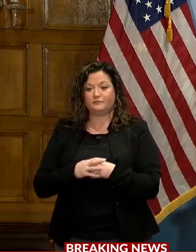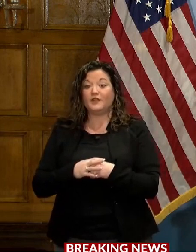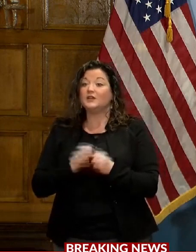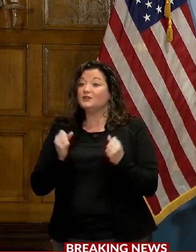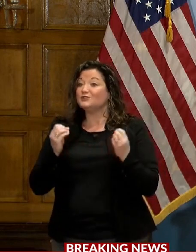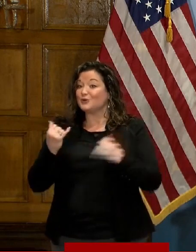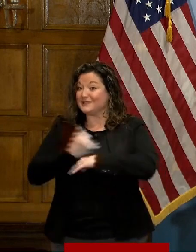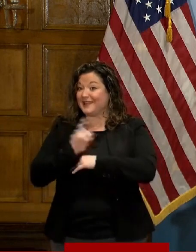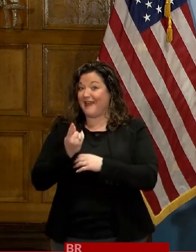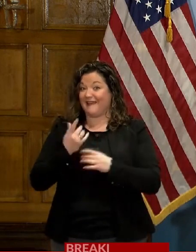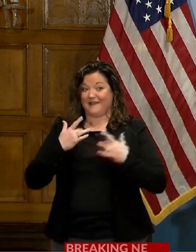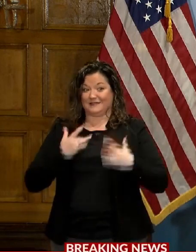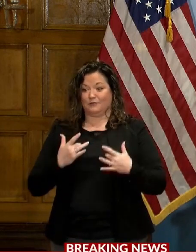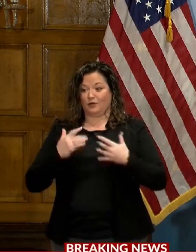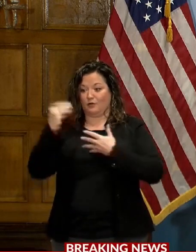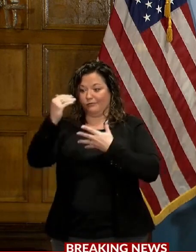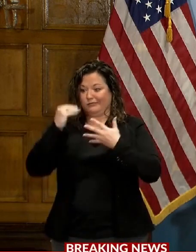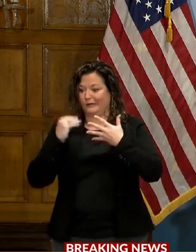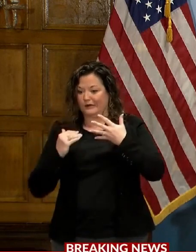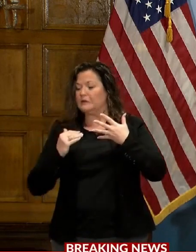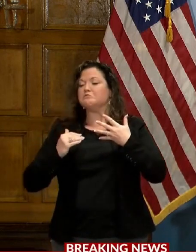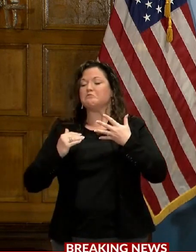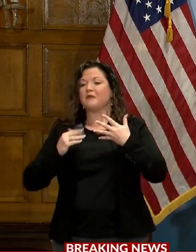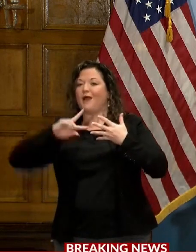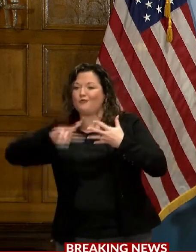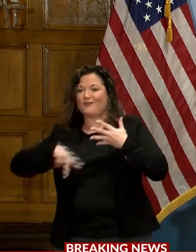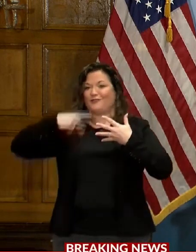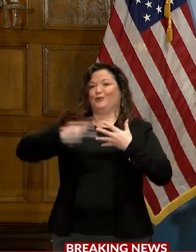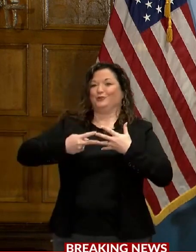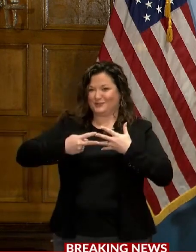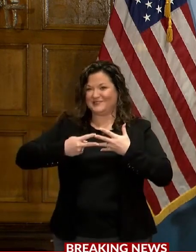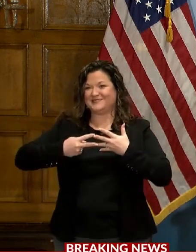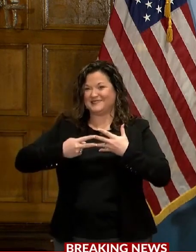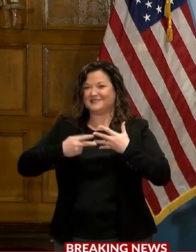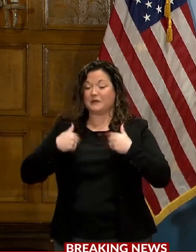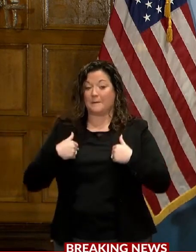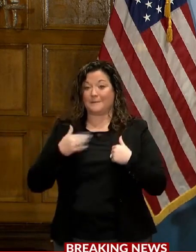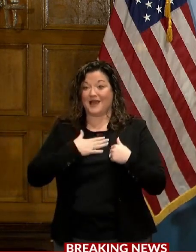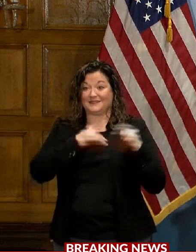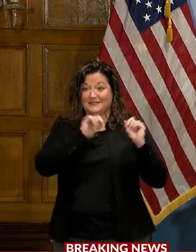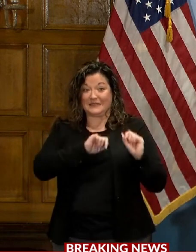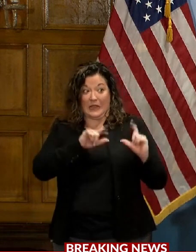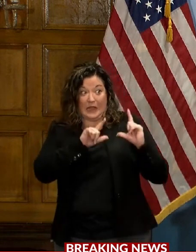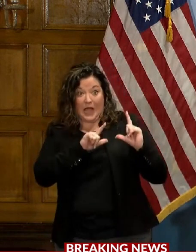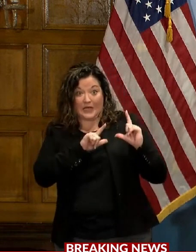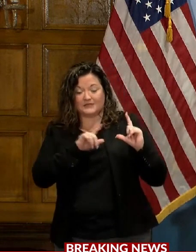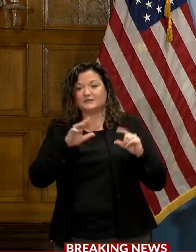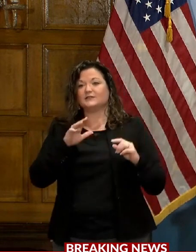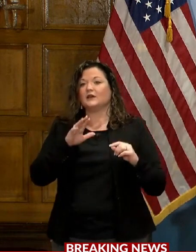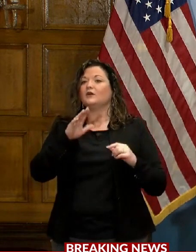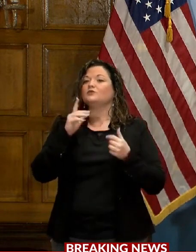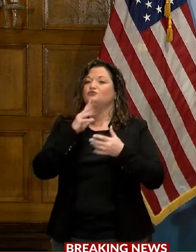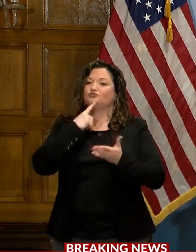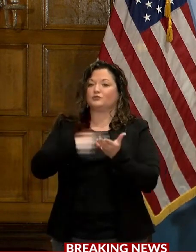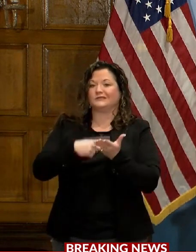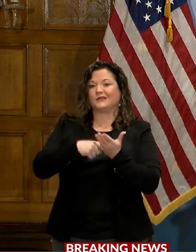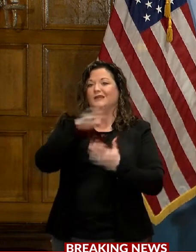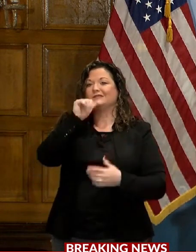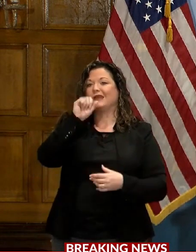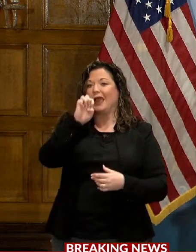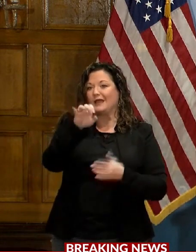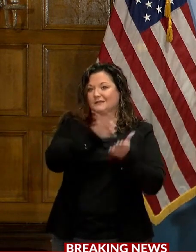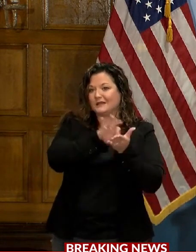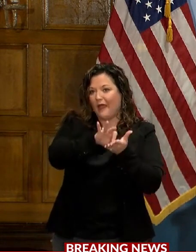order today, and I'm going to go through my slides on the cases count for today. Then I'm going to ask